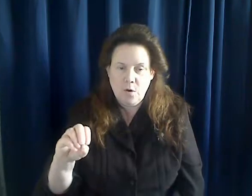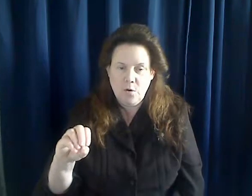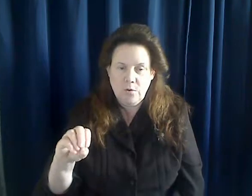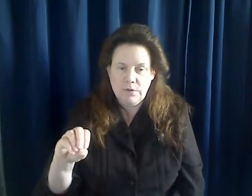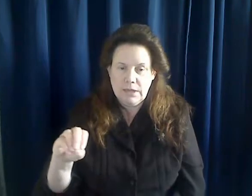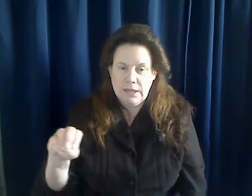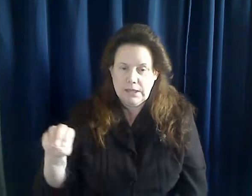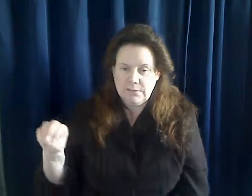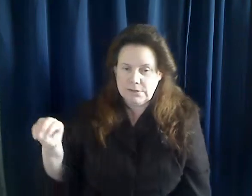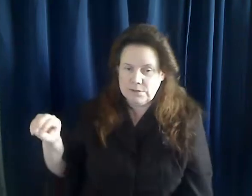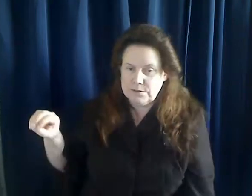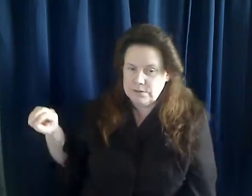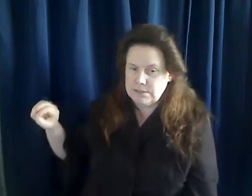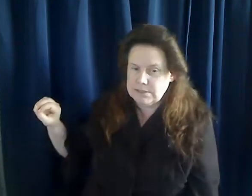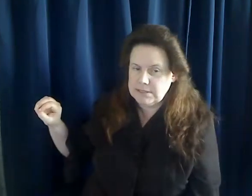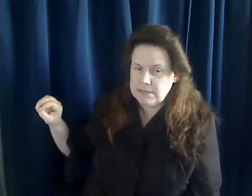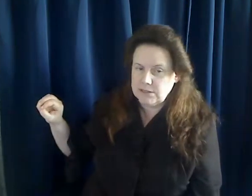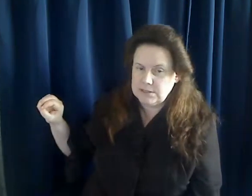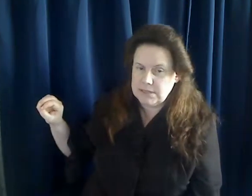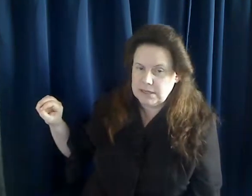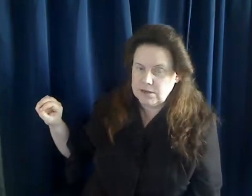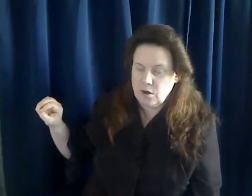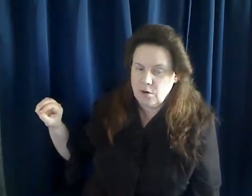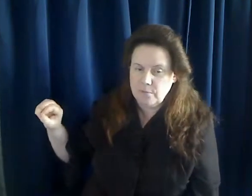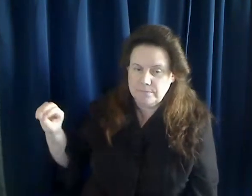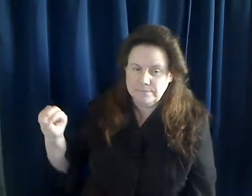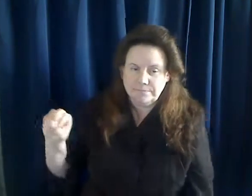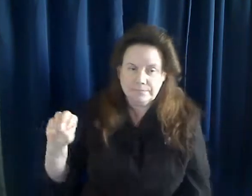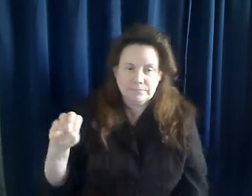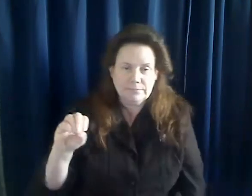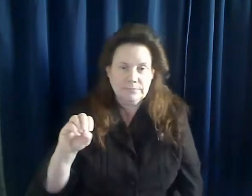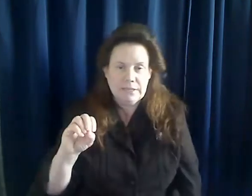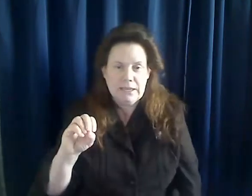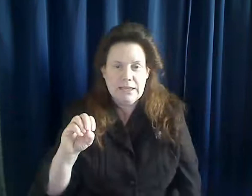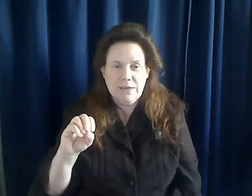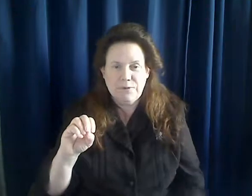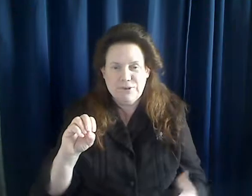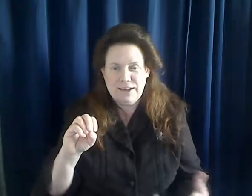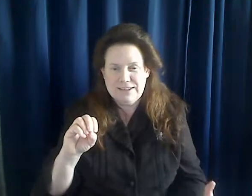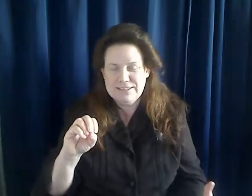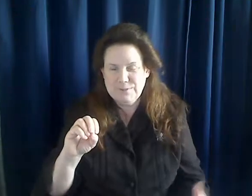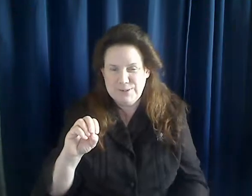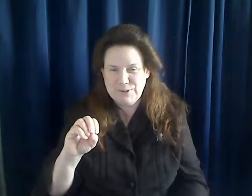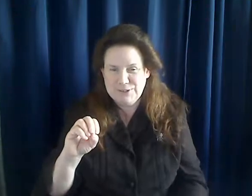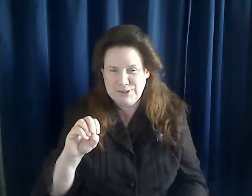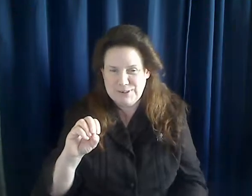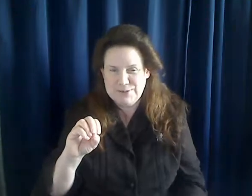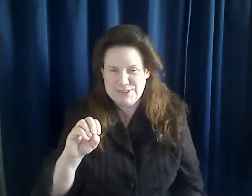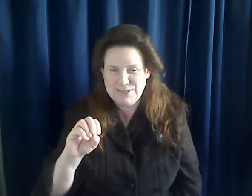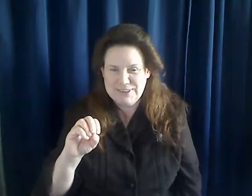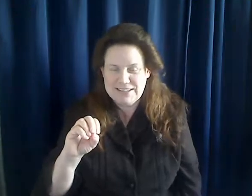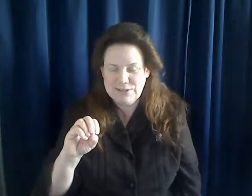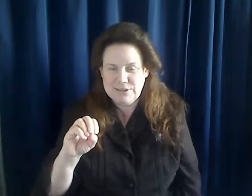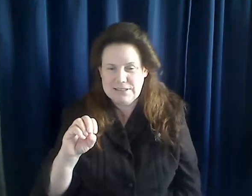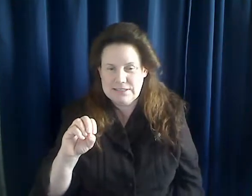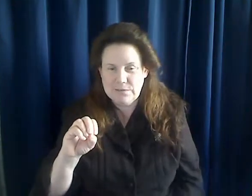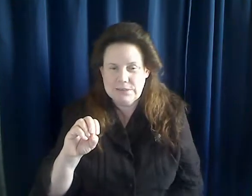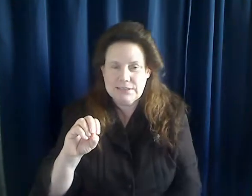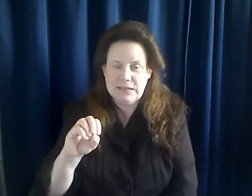O, and I'm going to turn so you can see that it looks like an O. And when you're talking to someone, you don't turn. I'm just doing that so you can see what the sign